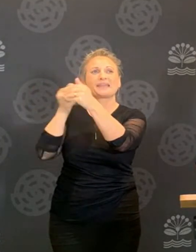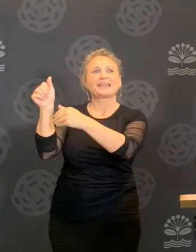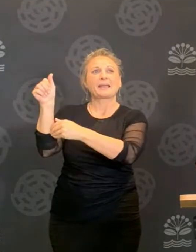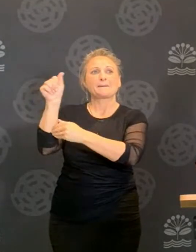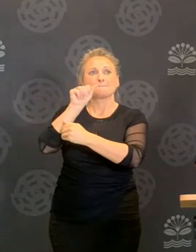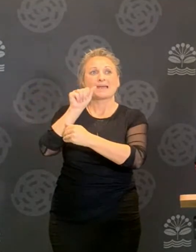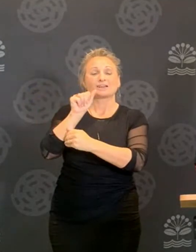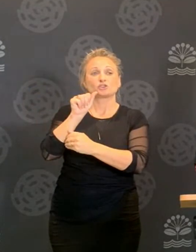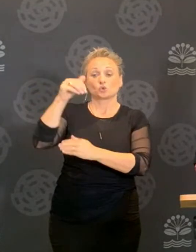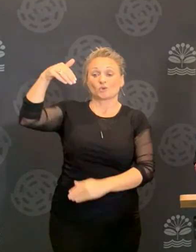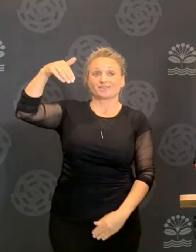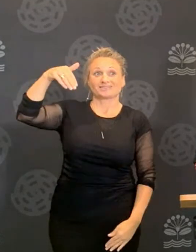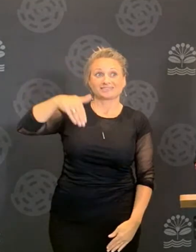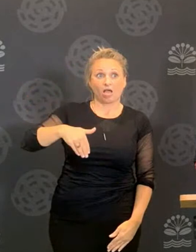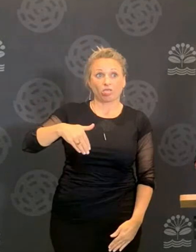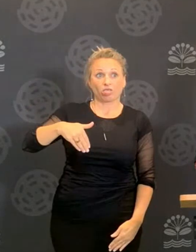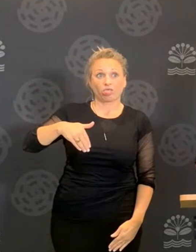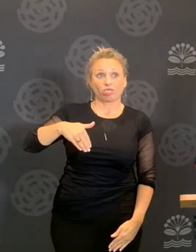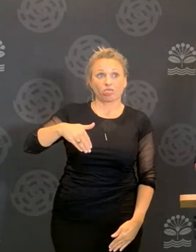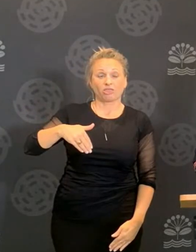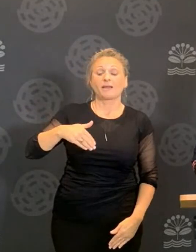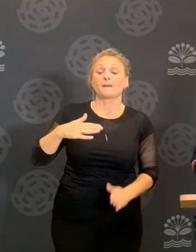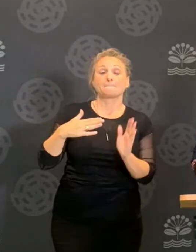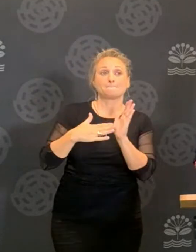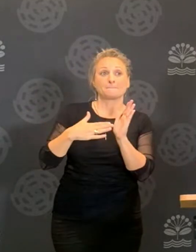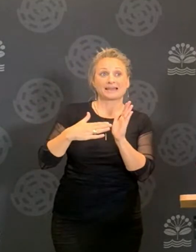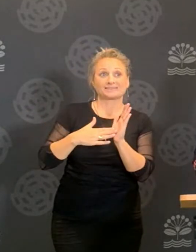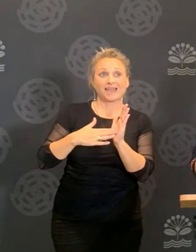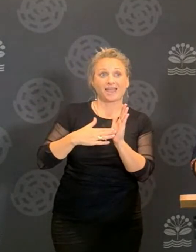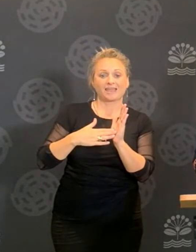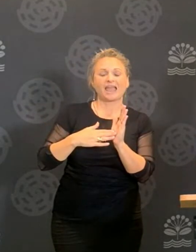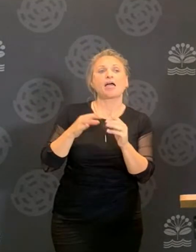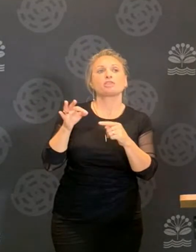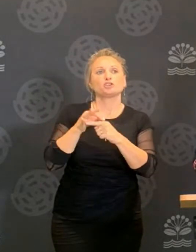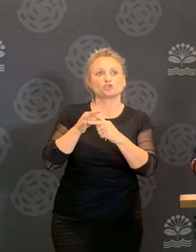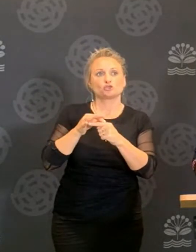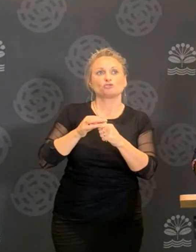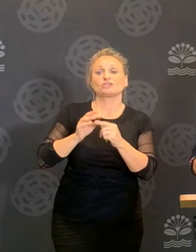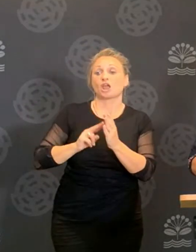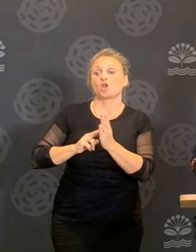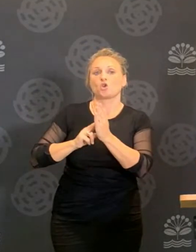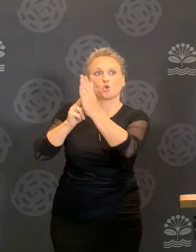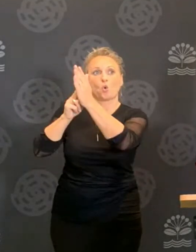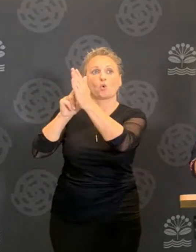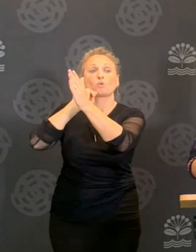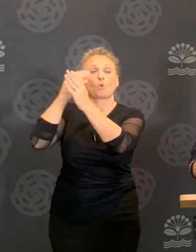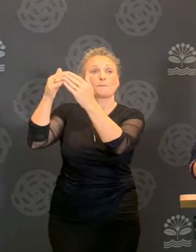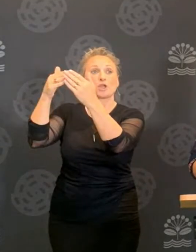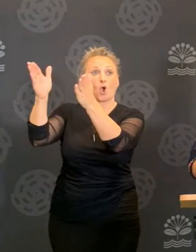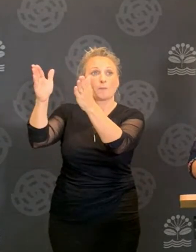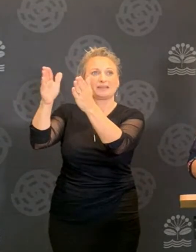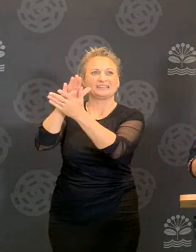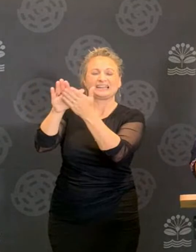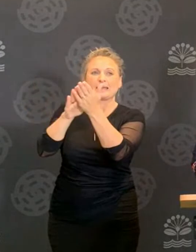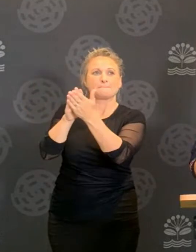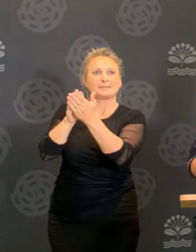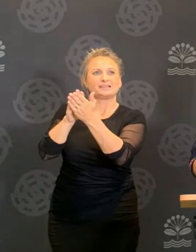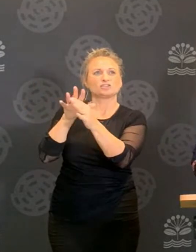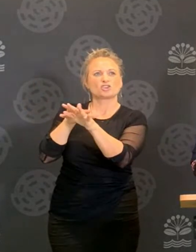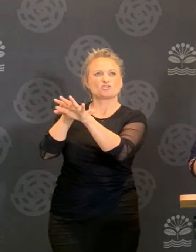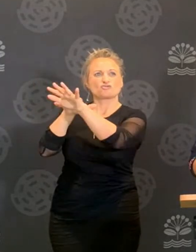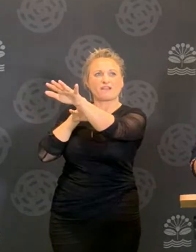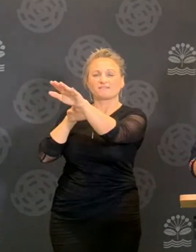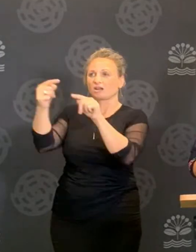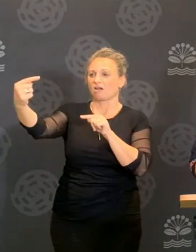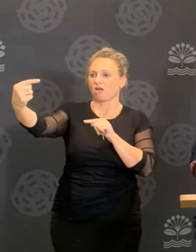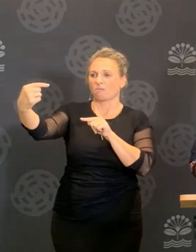and back to one-way northbound from Tuesday. So that's just enabling some of the traffic movements in either direction,